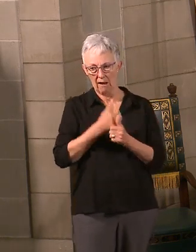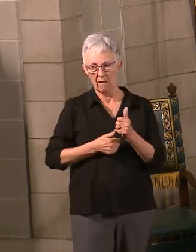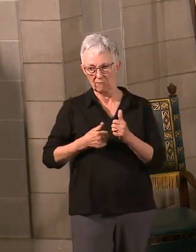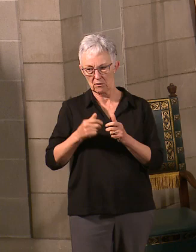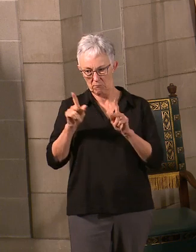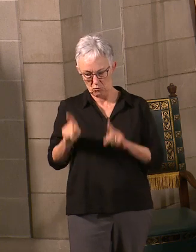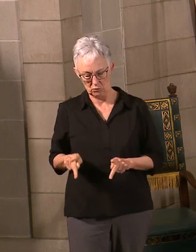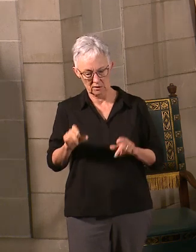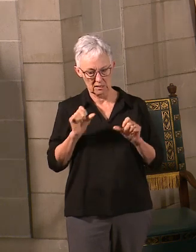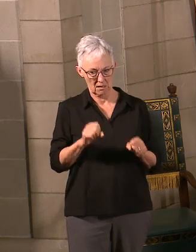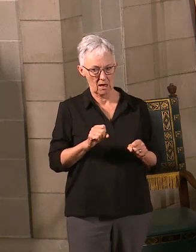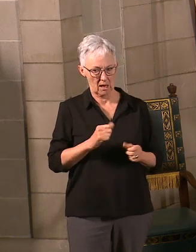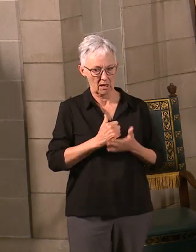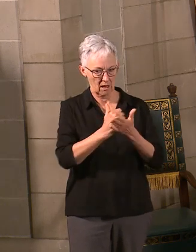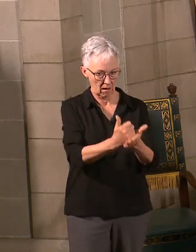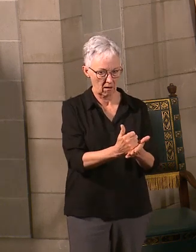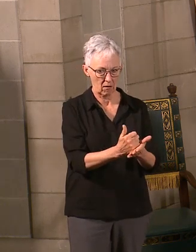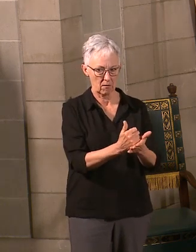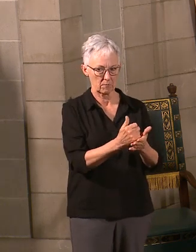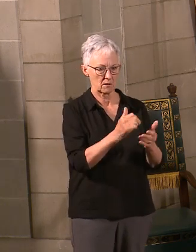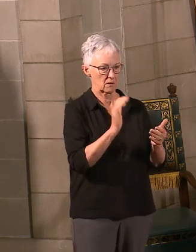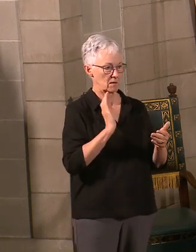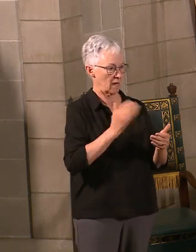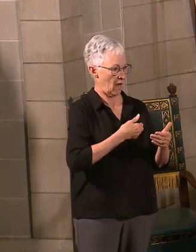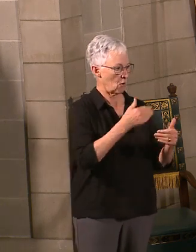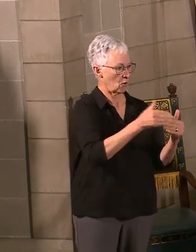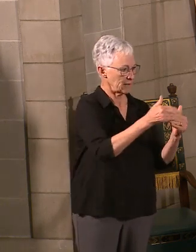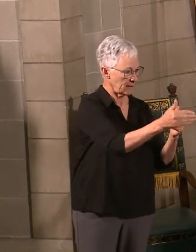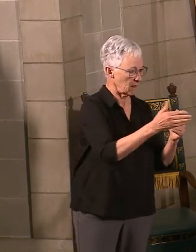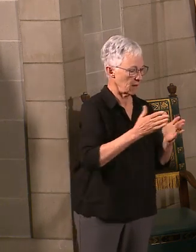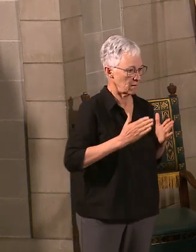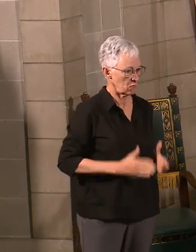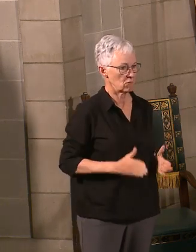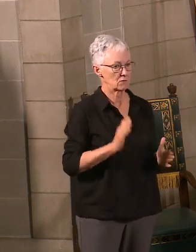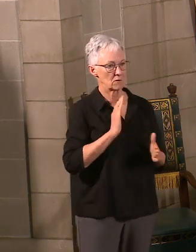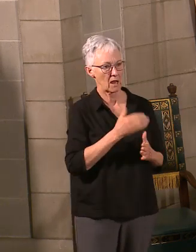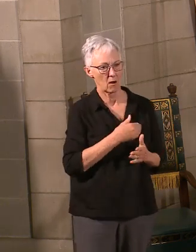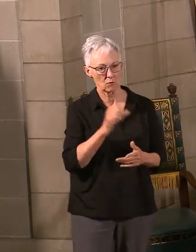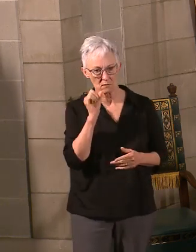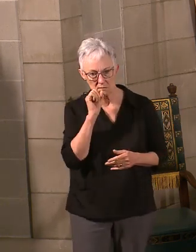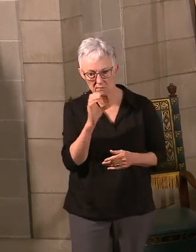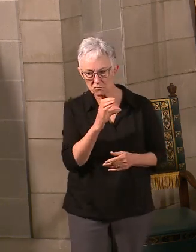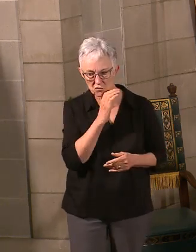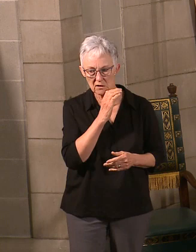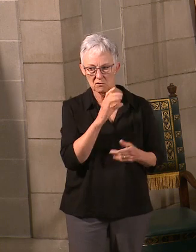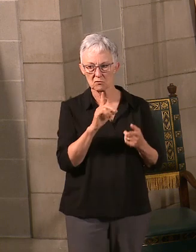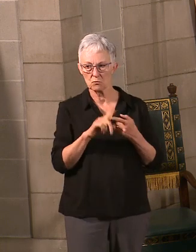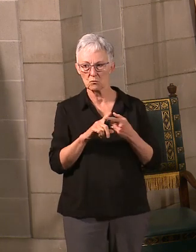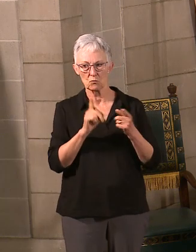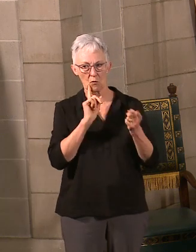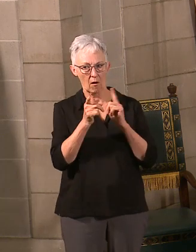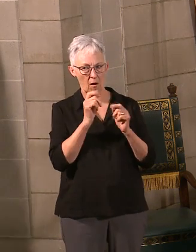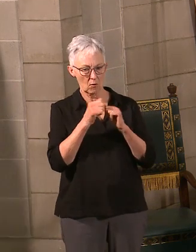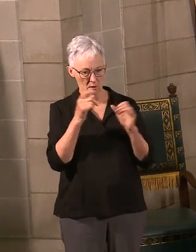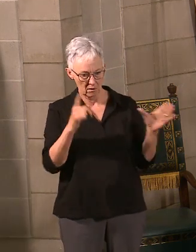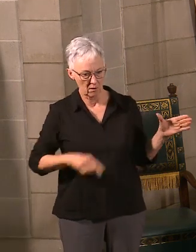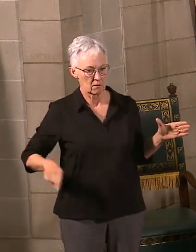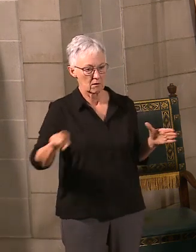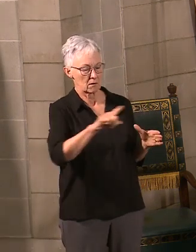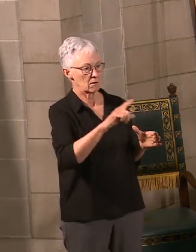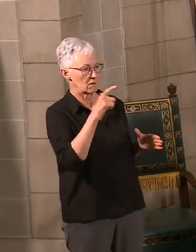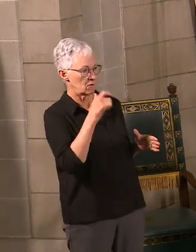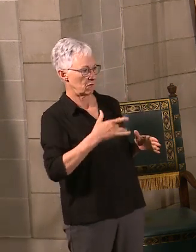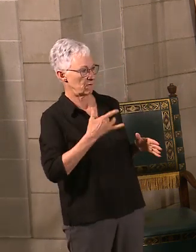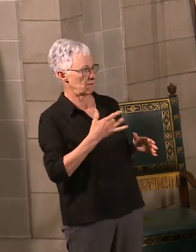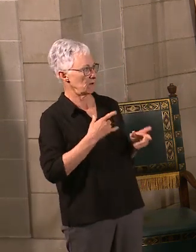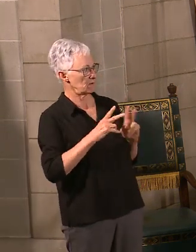isolation by contacting a facility in their community to be able to talk to somebody, one of our seniors who's there and can't receive